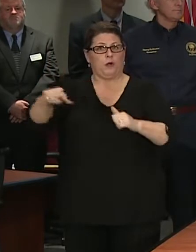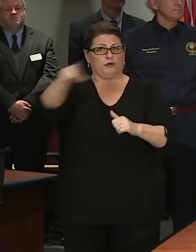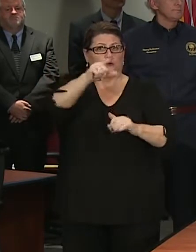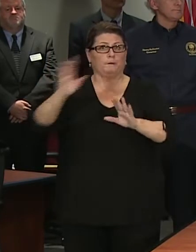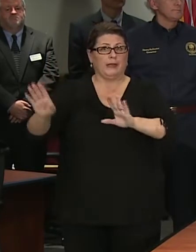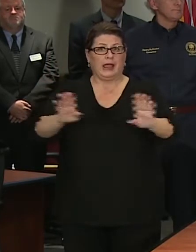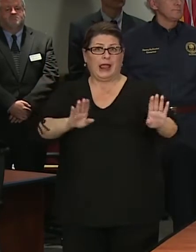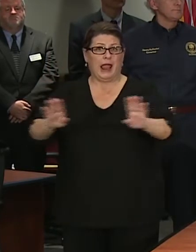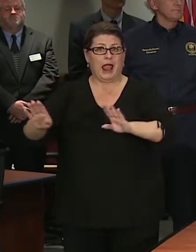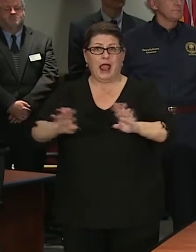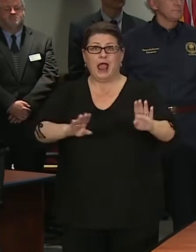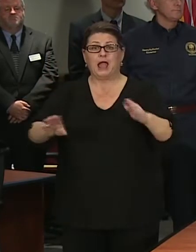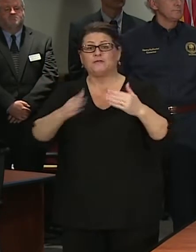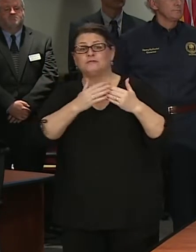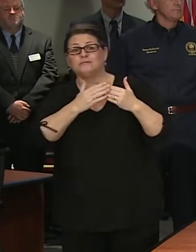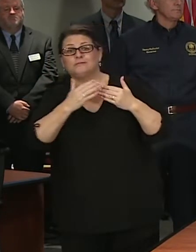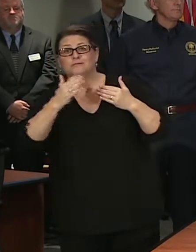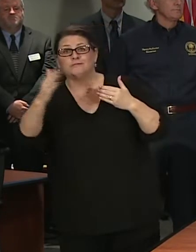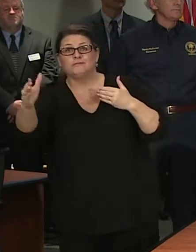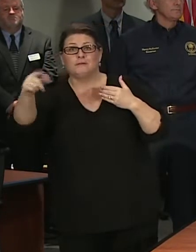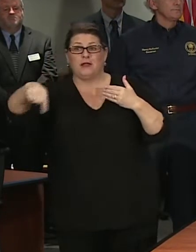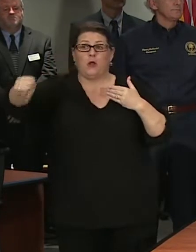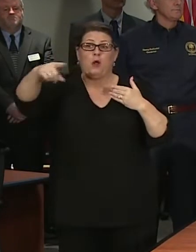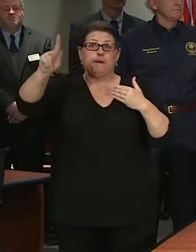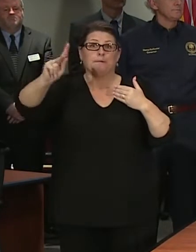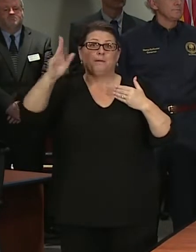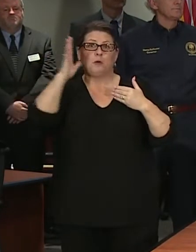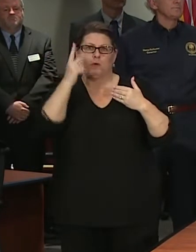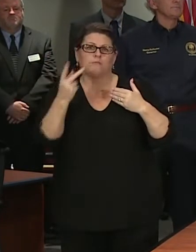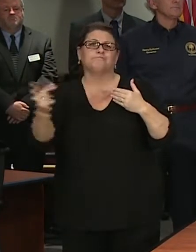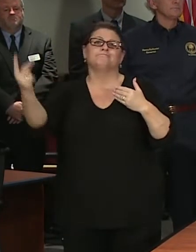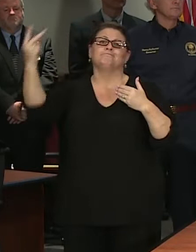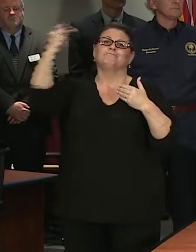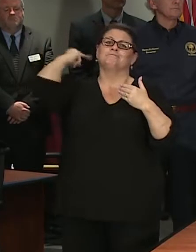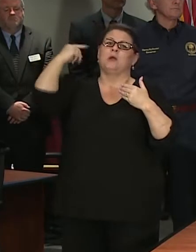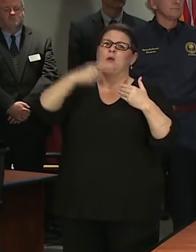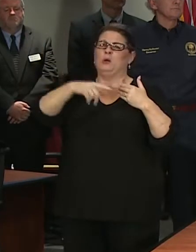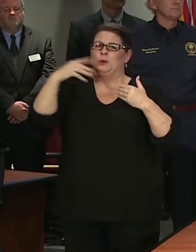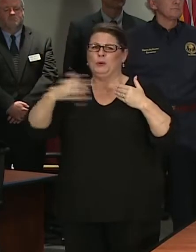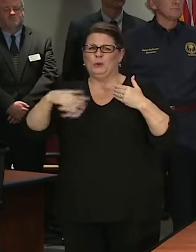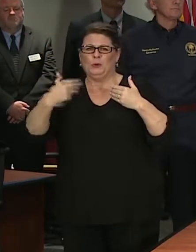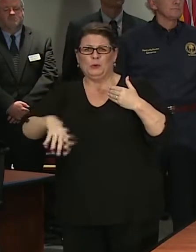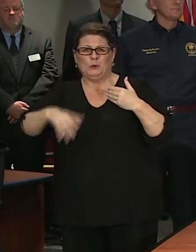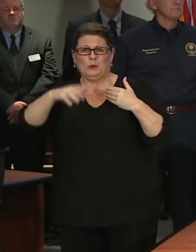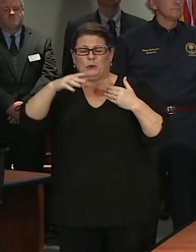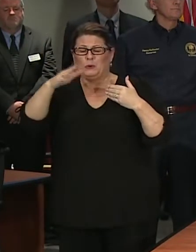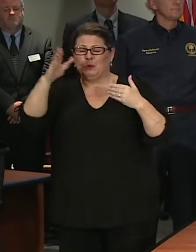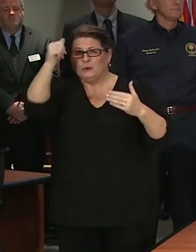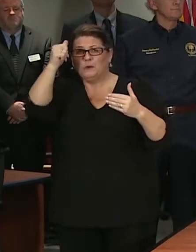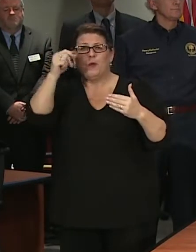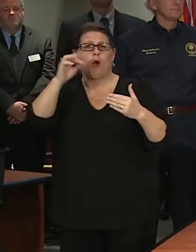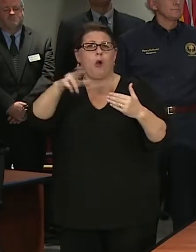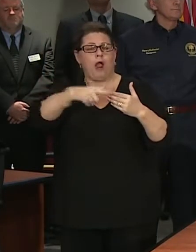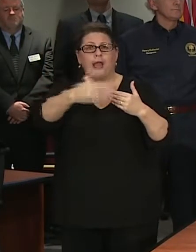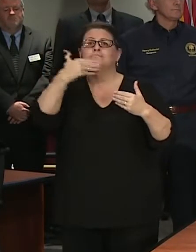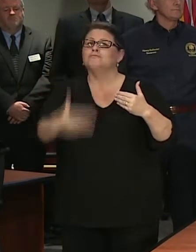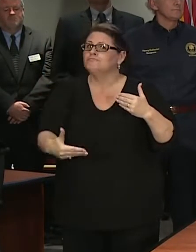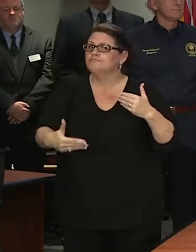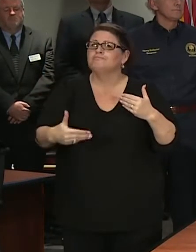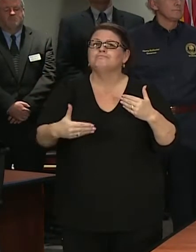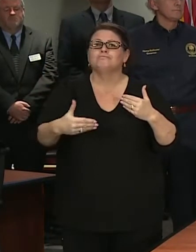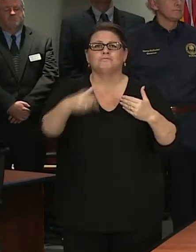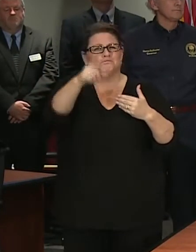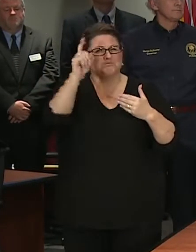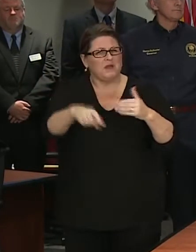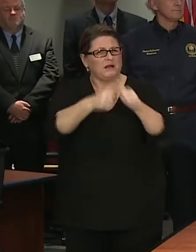will be remembered for generations to come, and we ask for your continued support for following the guidance of public health